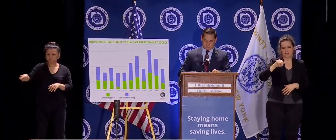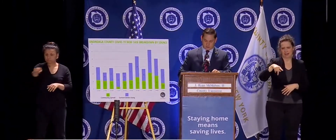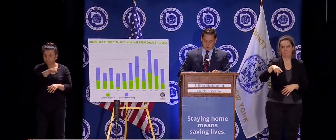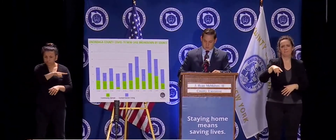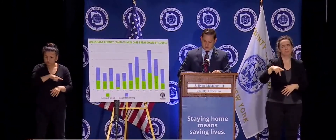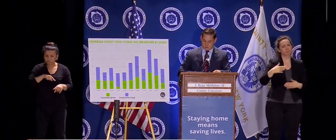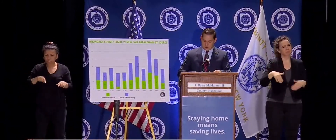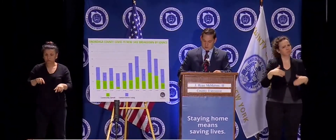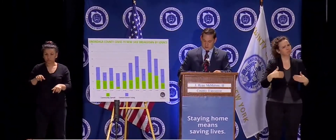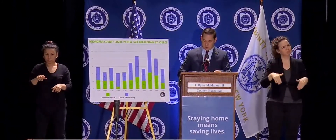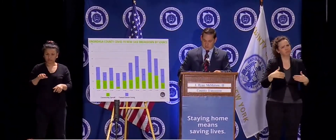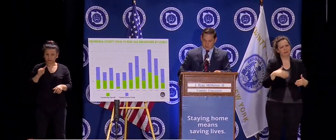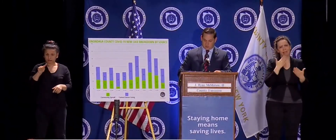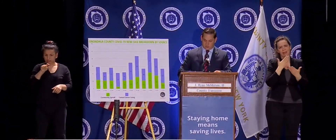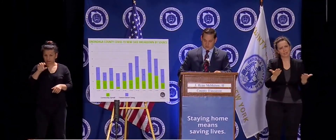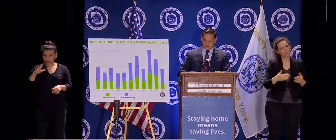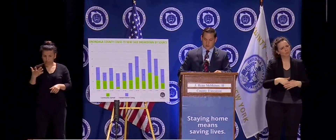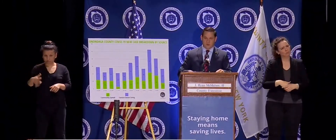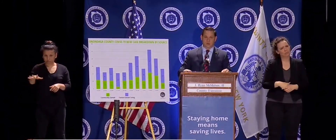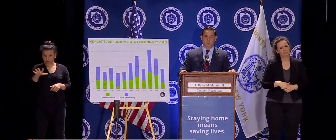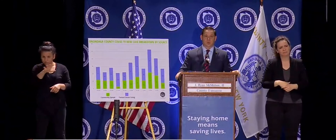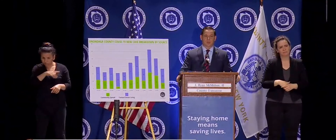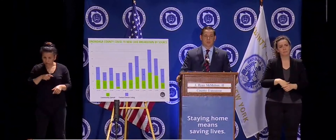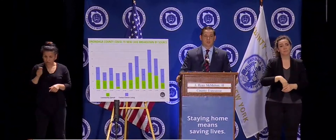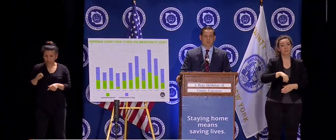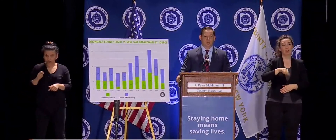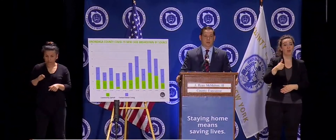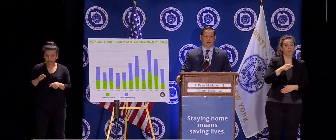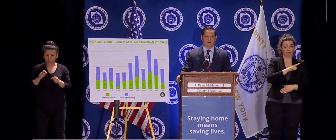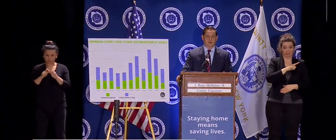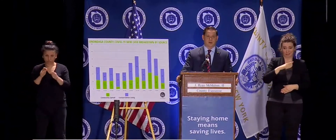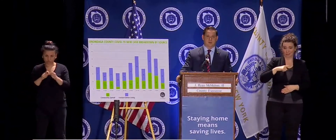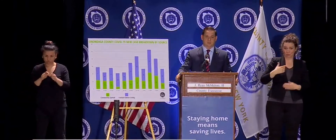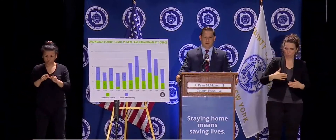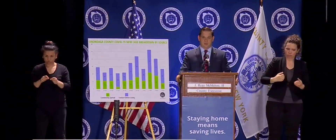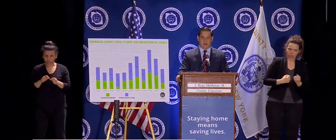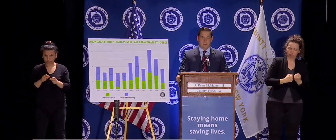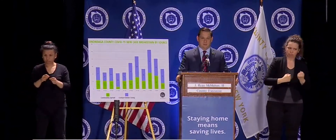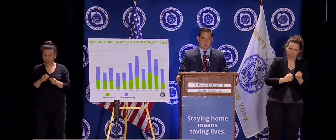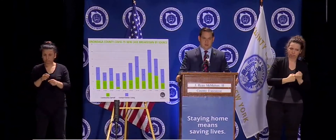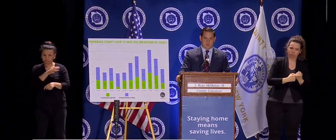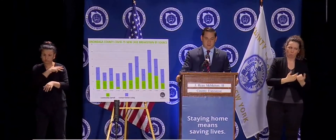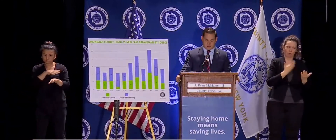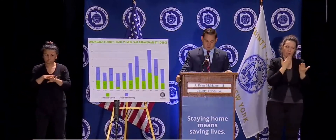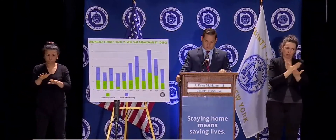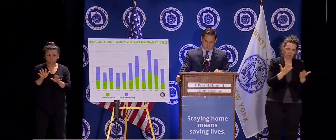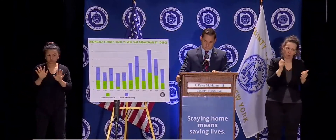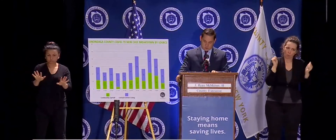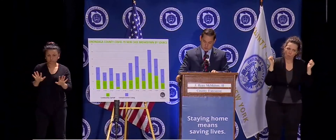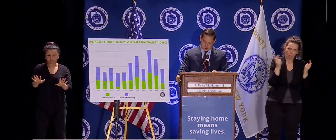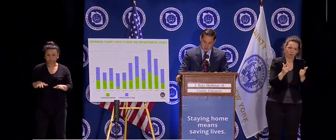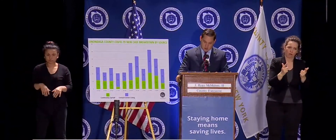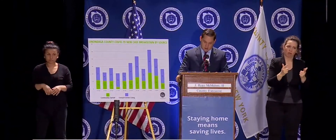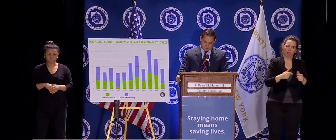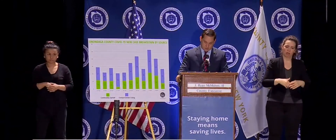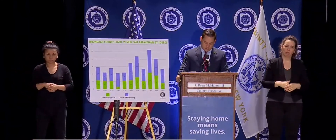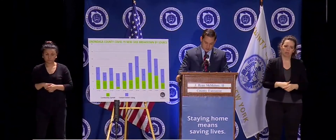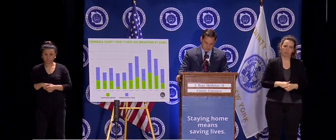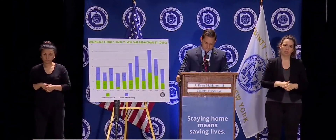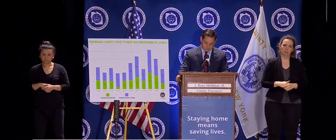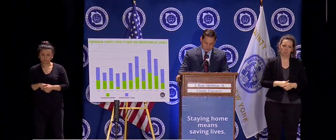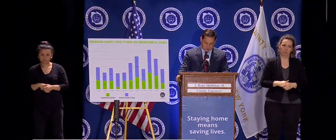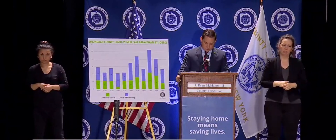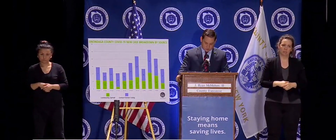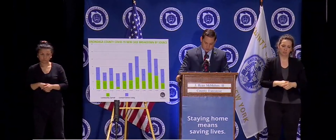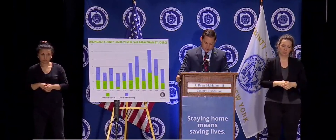and all of our other legislators who supported it. I want to thank them. The other 5, we got a lot of making up to do.